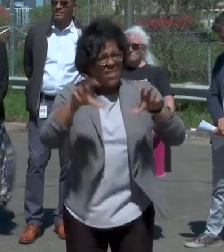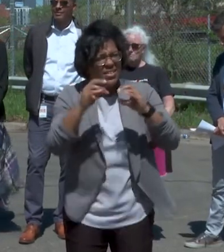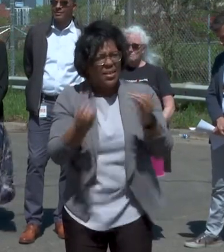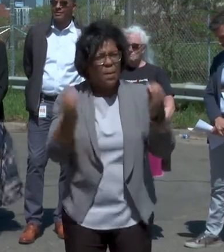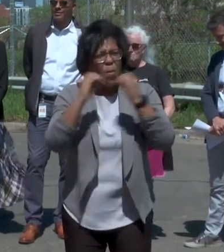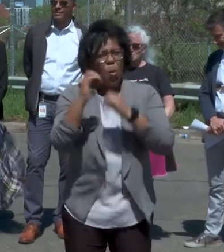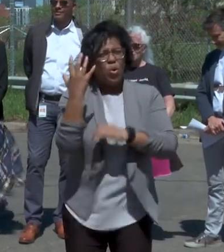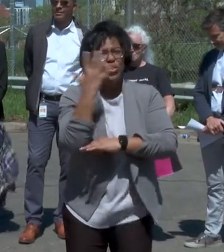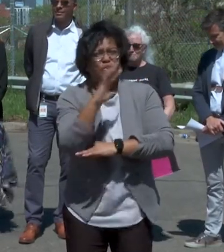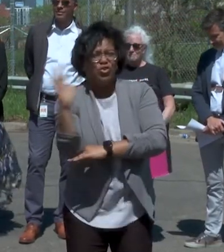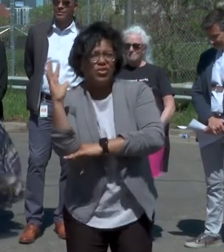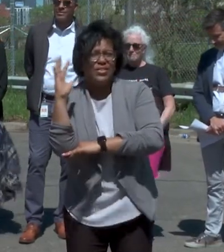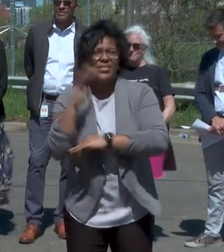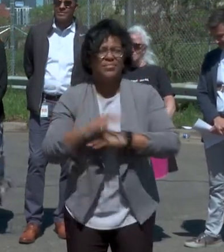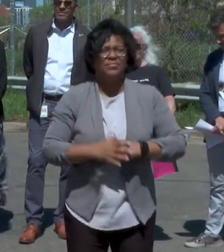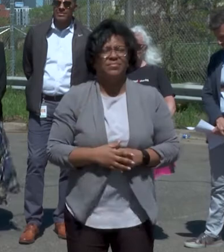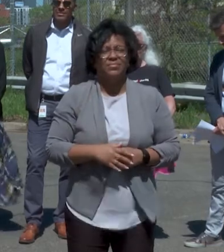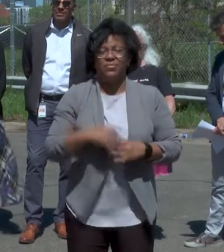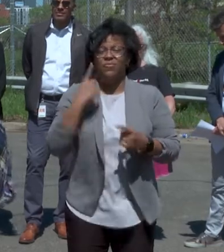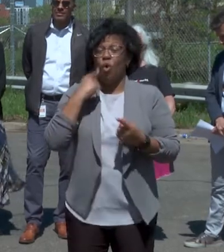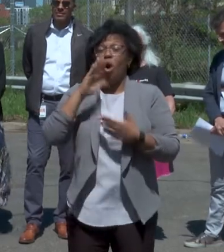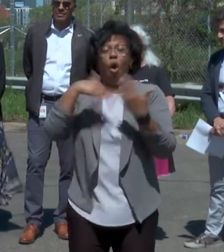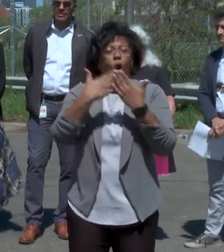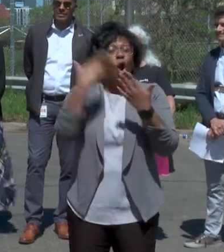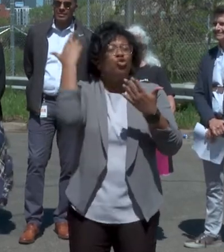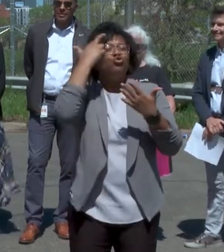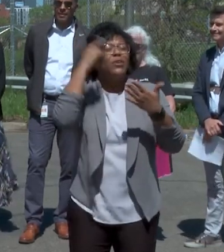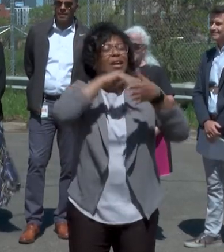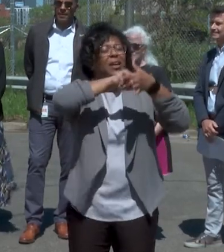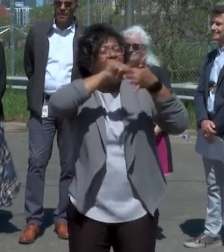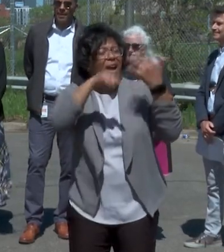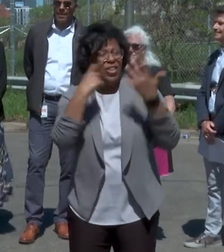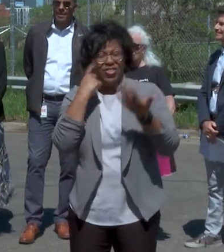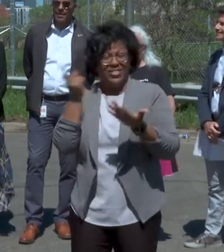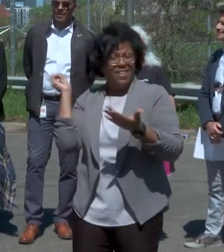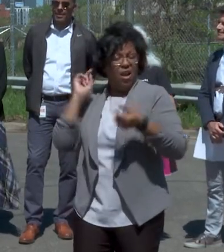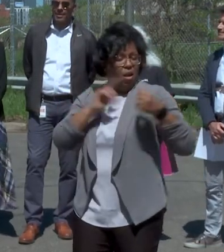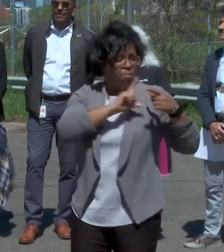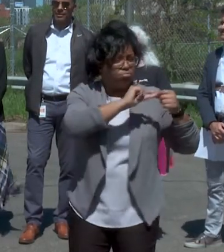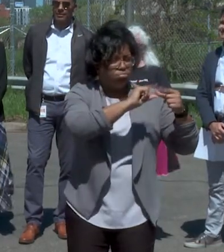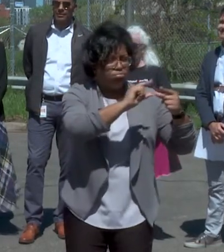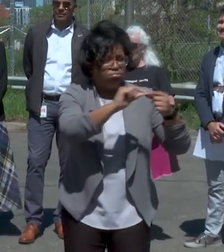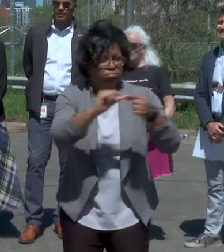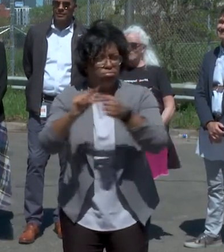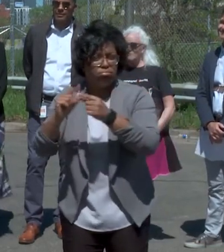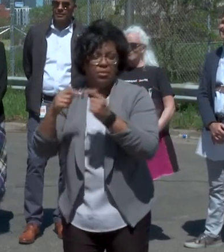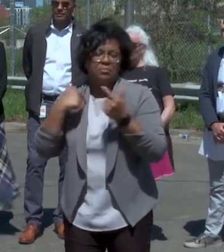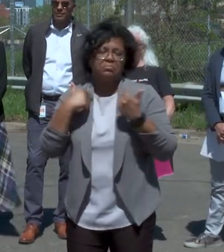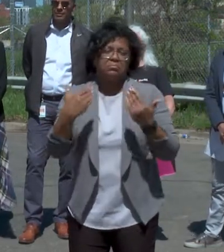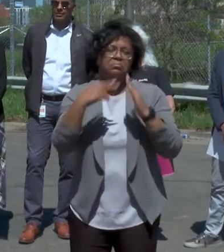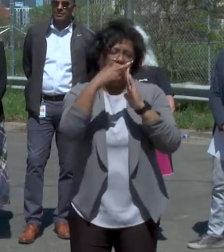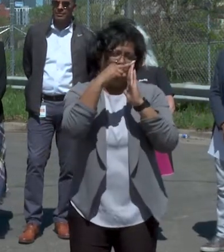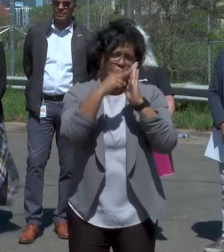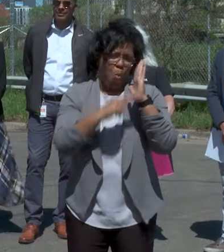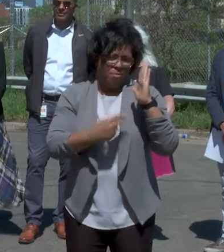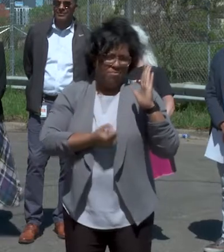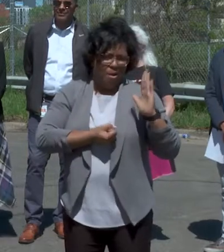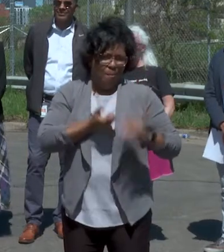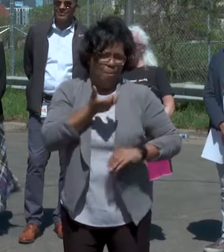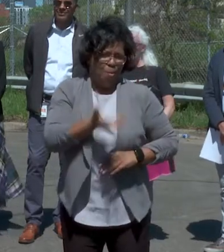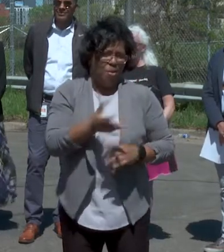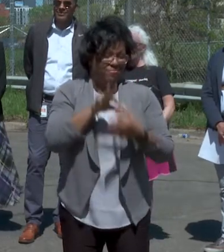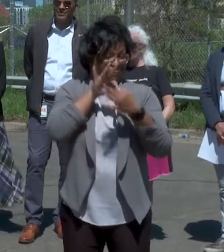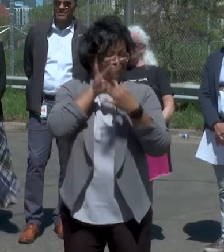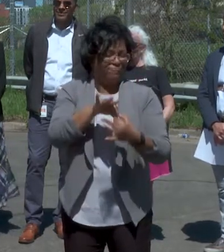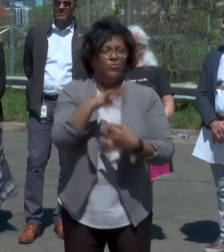the reasons that we heard from the other folks. But I want to actually just read a couple of poems about trees to